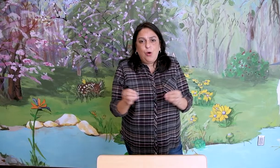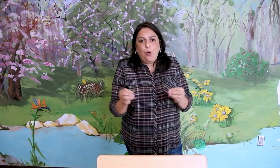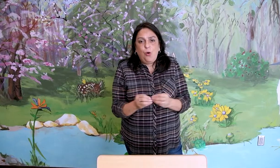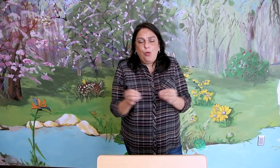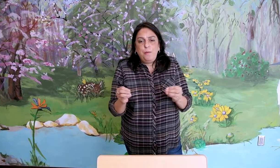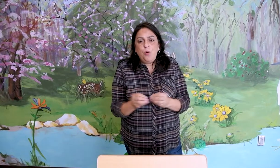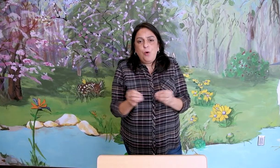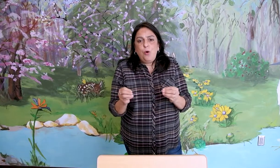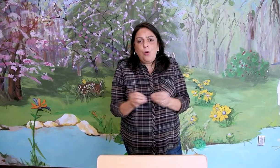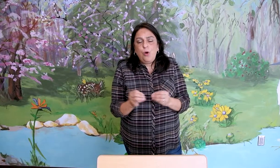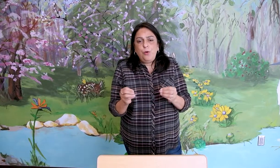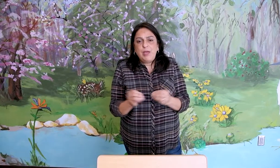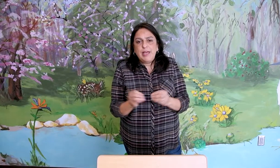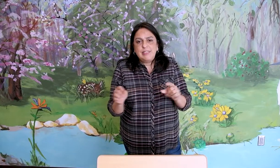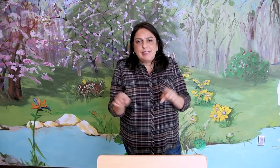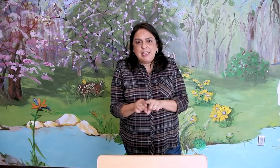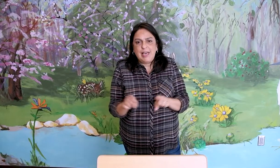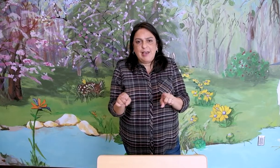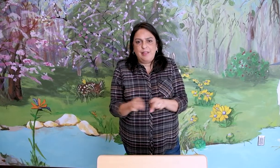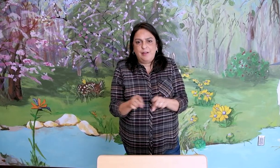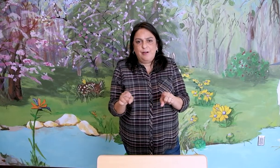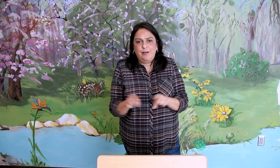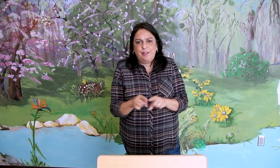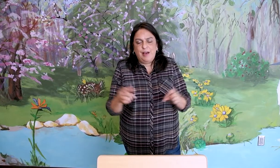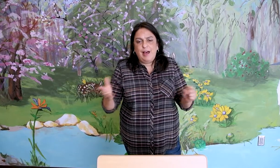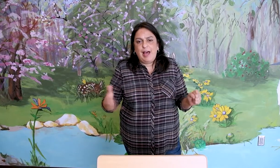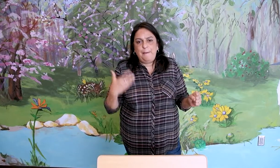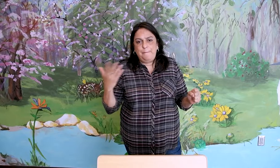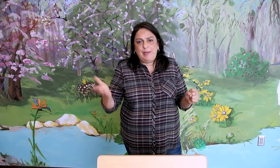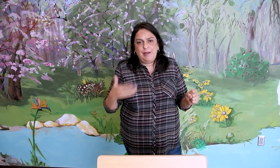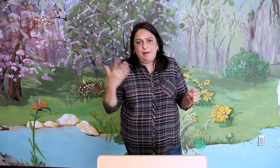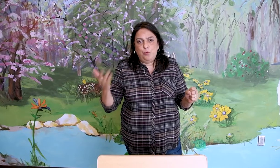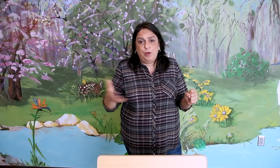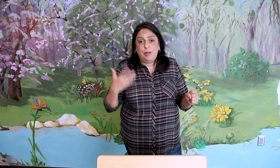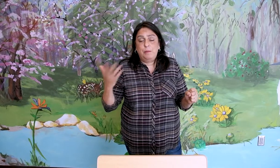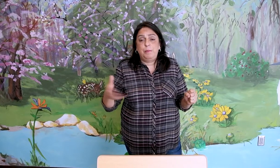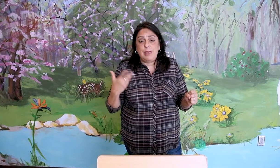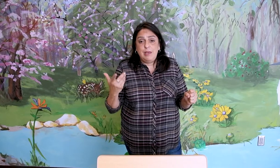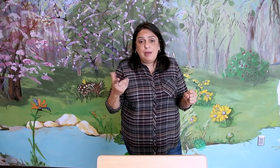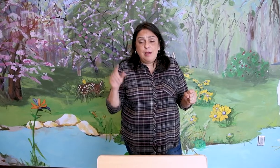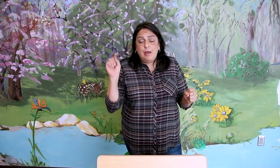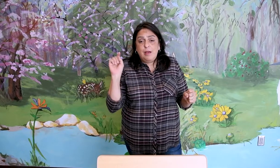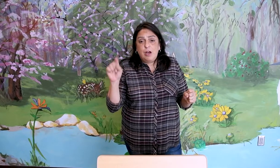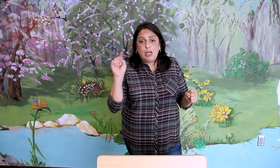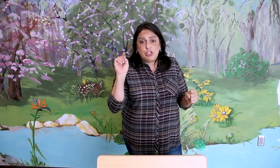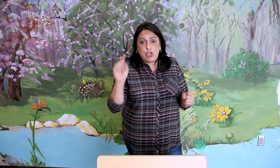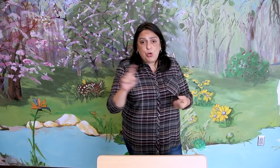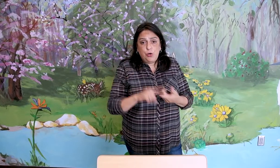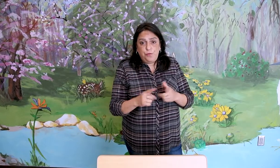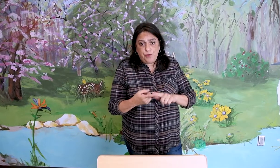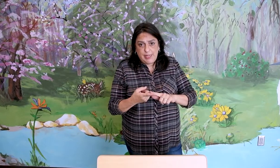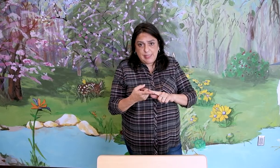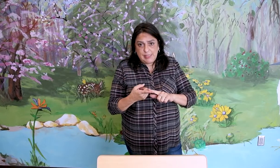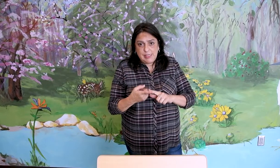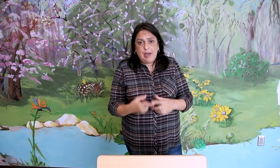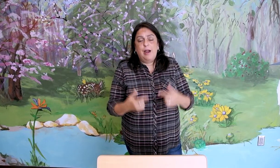Oh, the more we get together, the happier we'll be. 'Cause your friends are